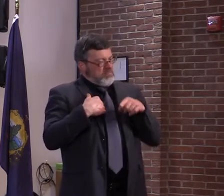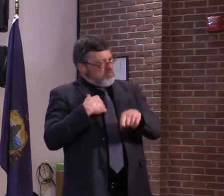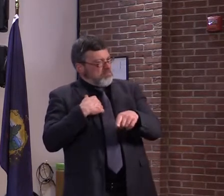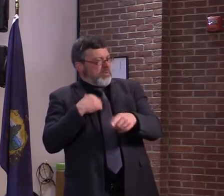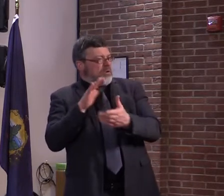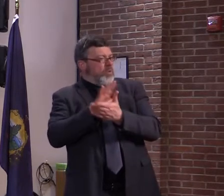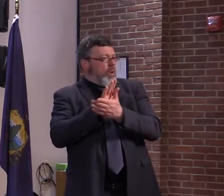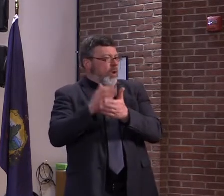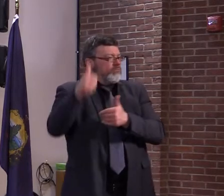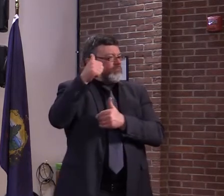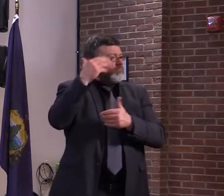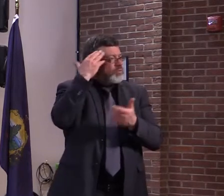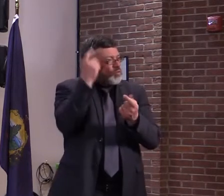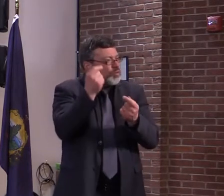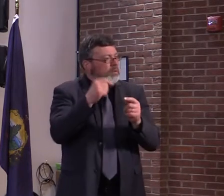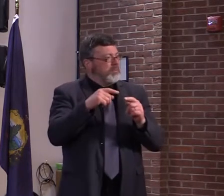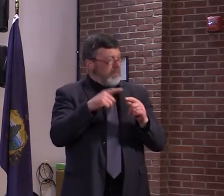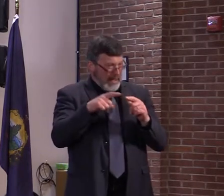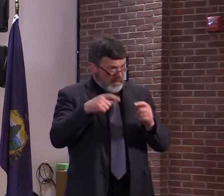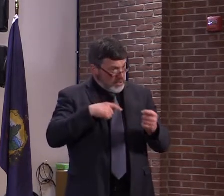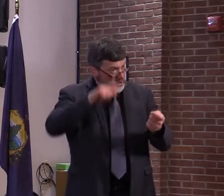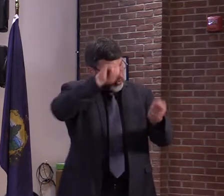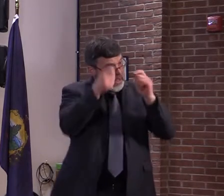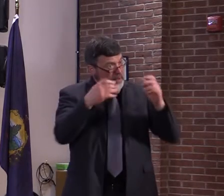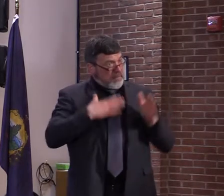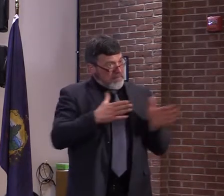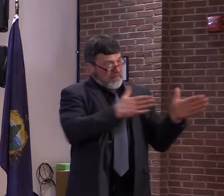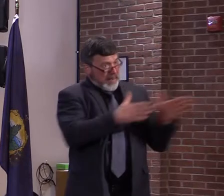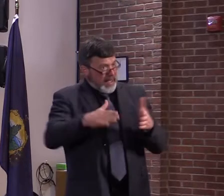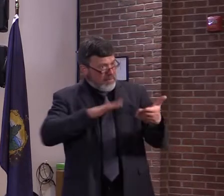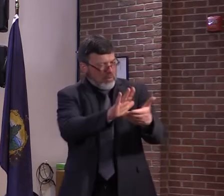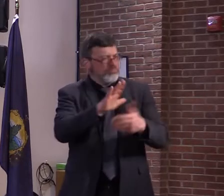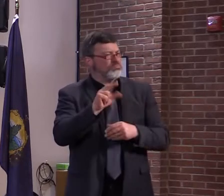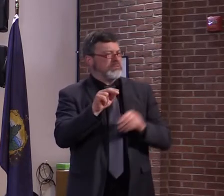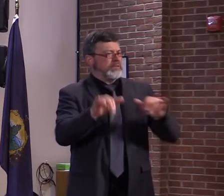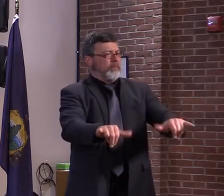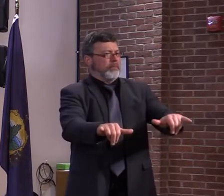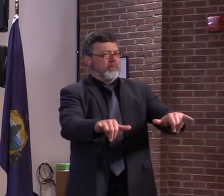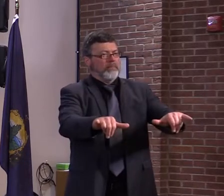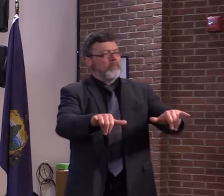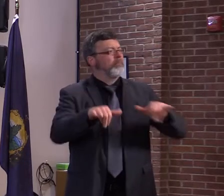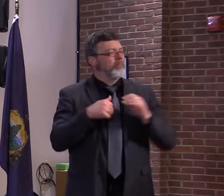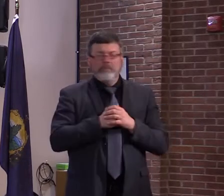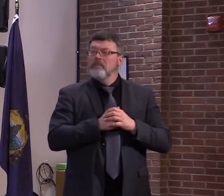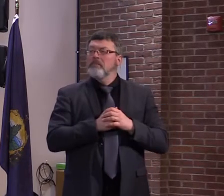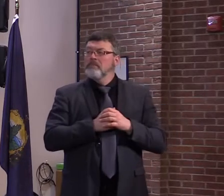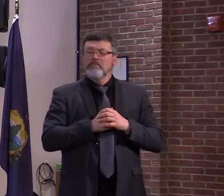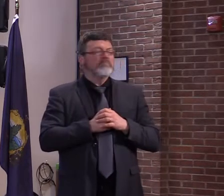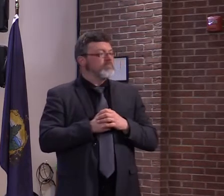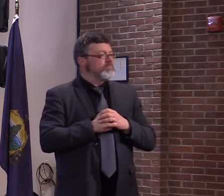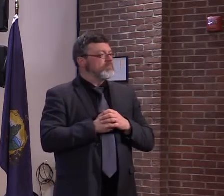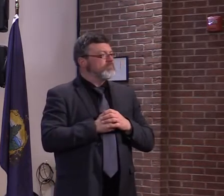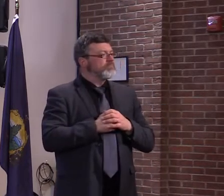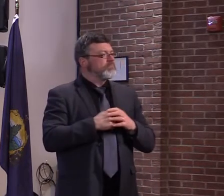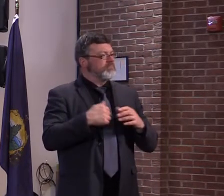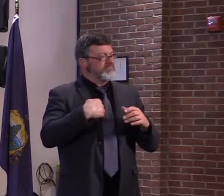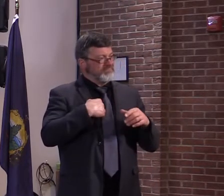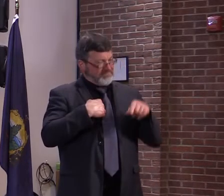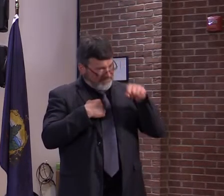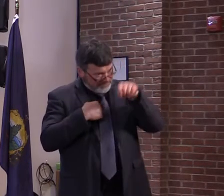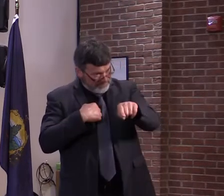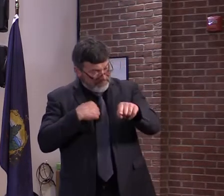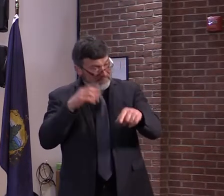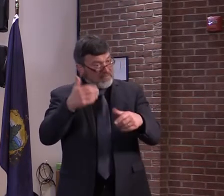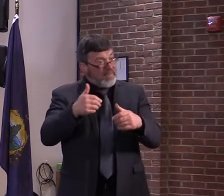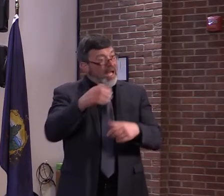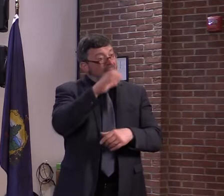of looking at the community the school is in more than focusing all the attention on the school itself.